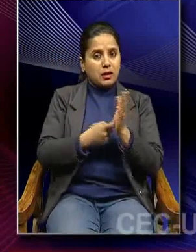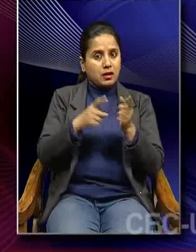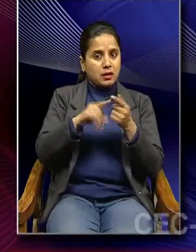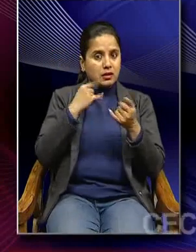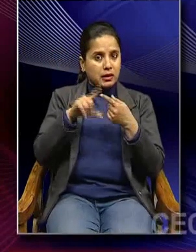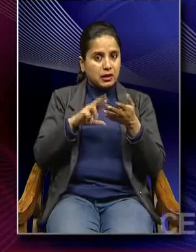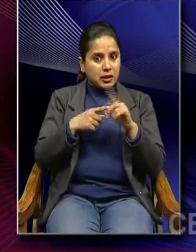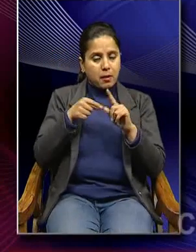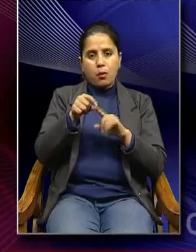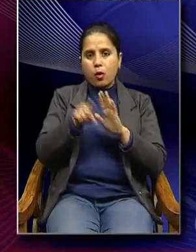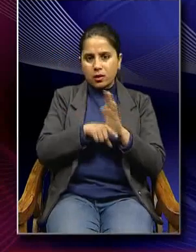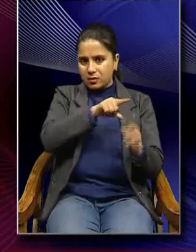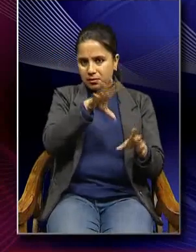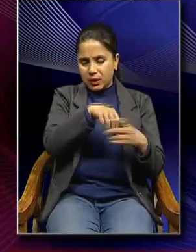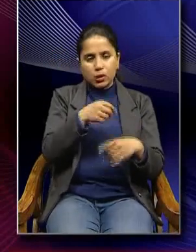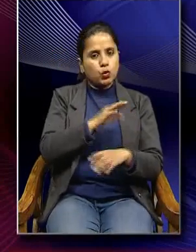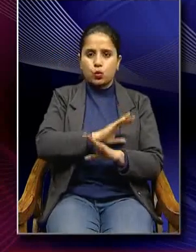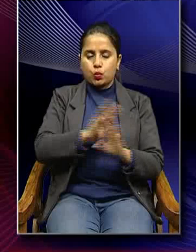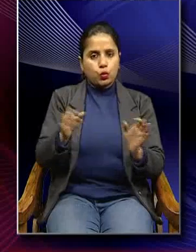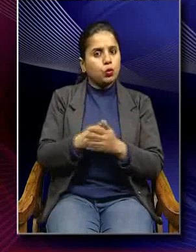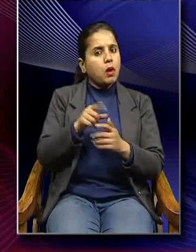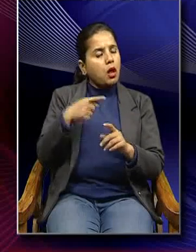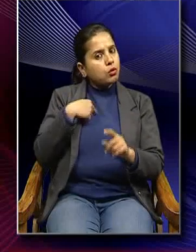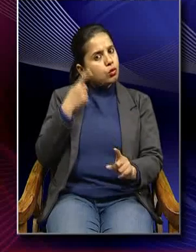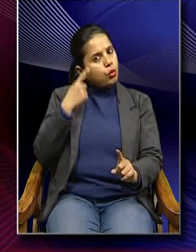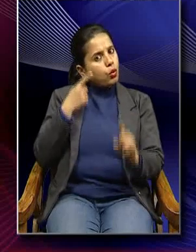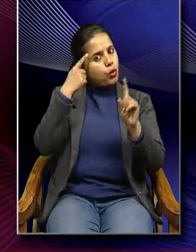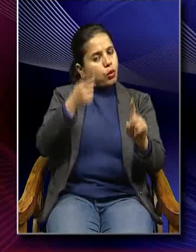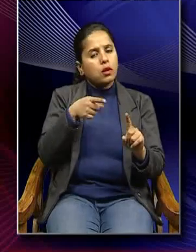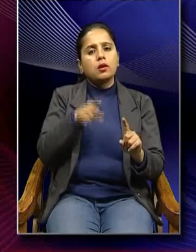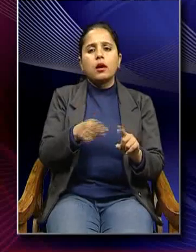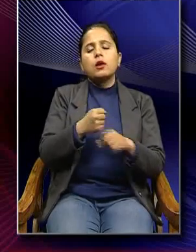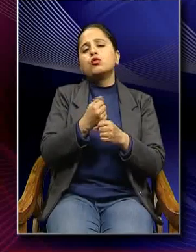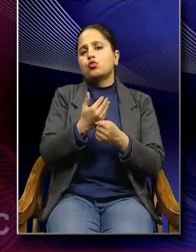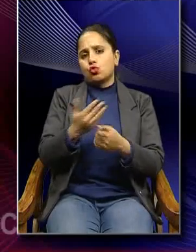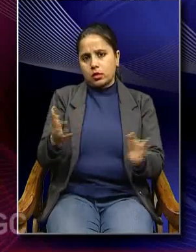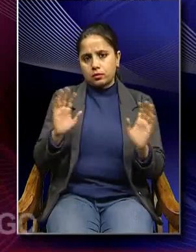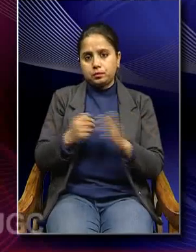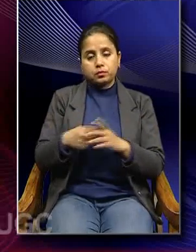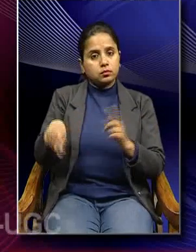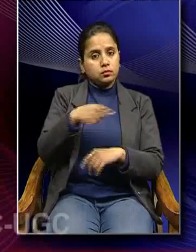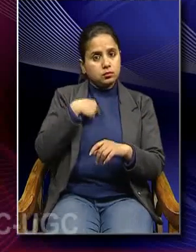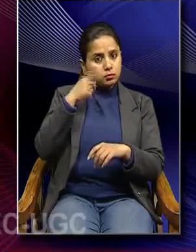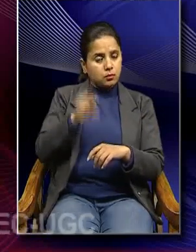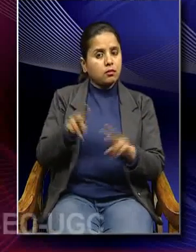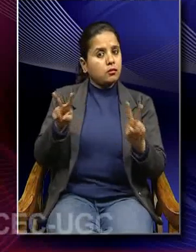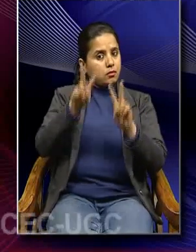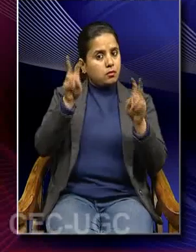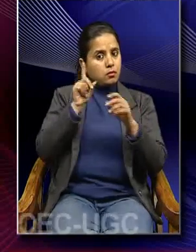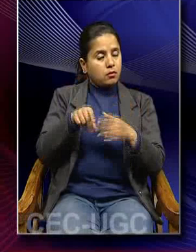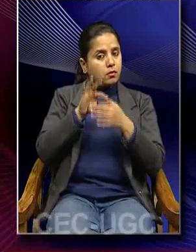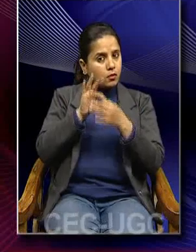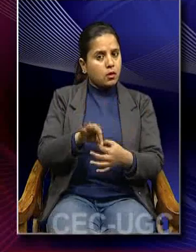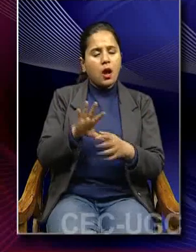making. Since our goal is to generate, now we must come to the contact of how